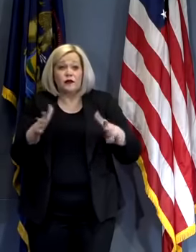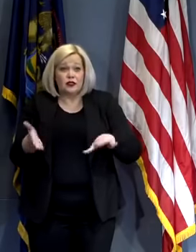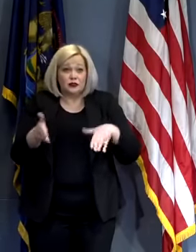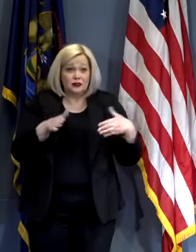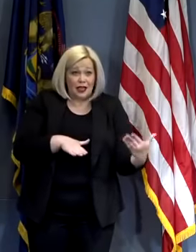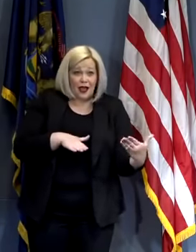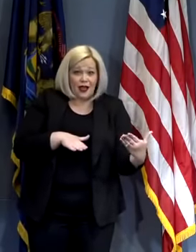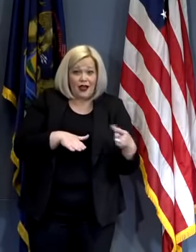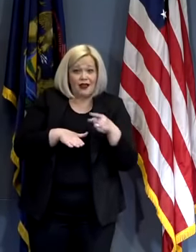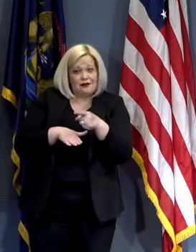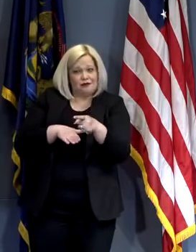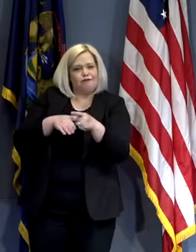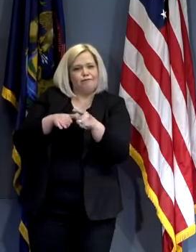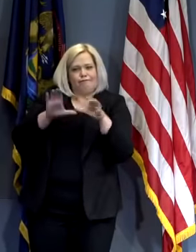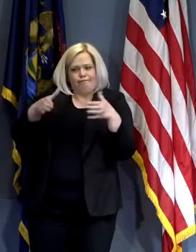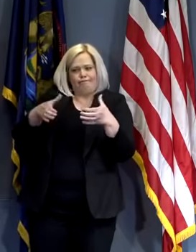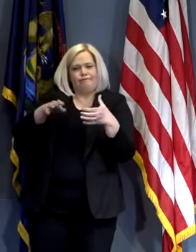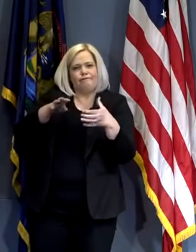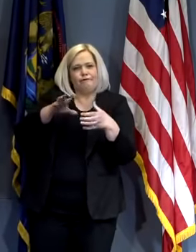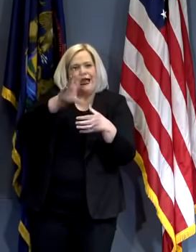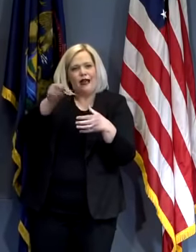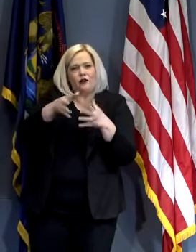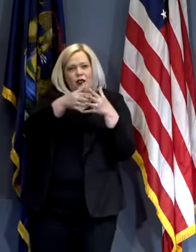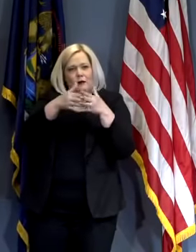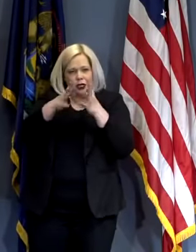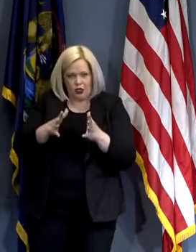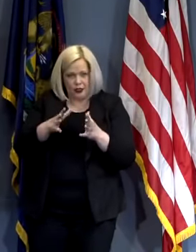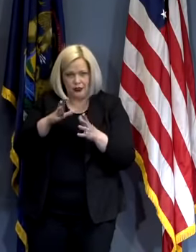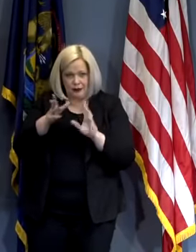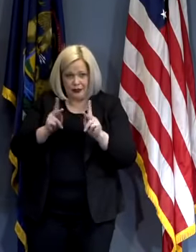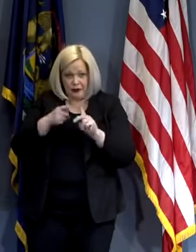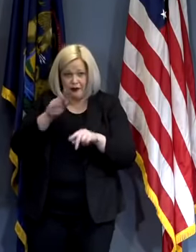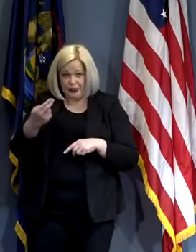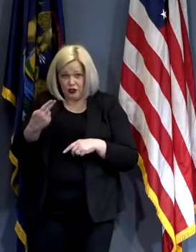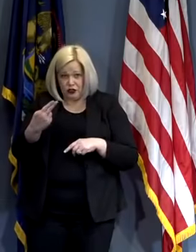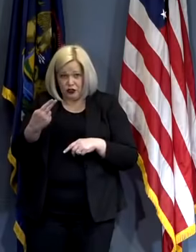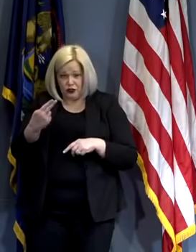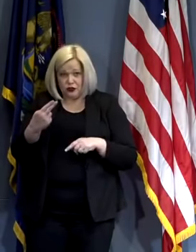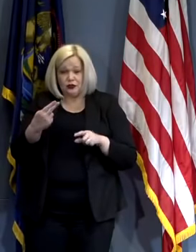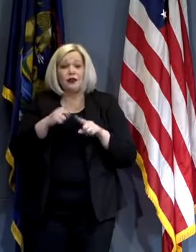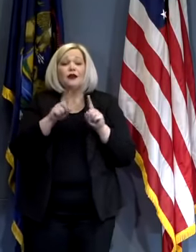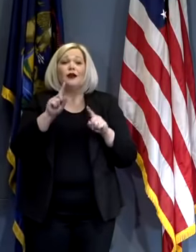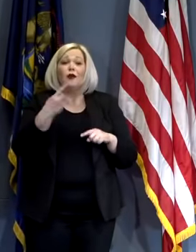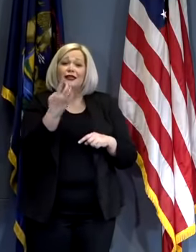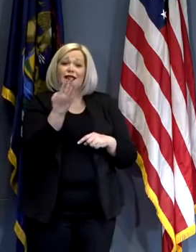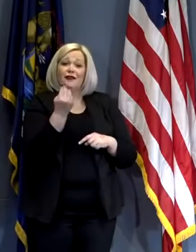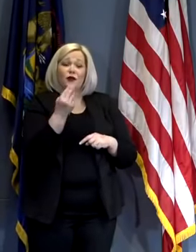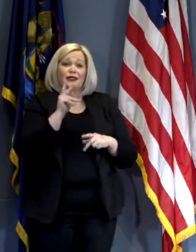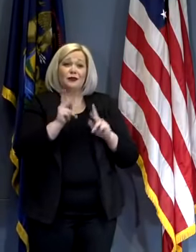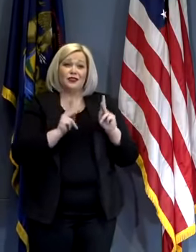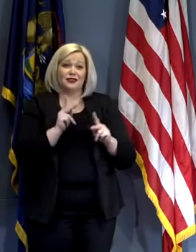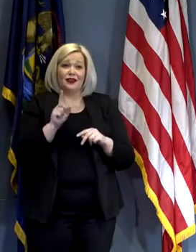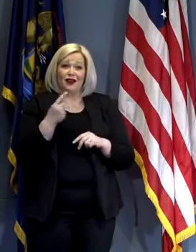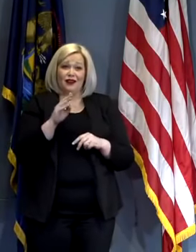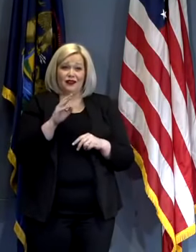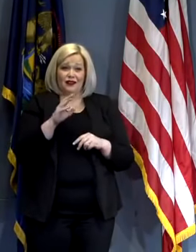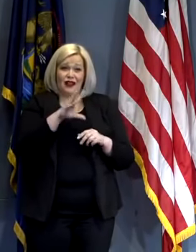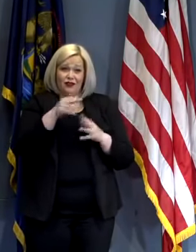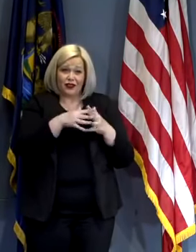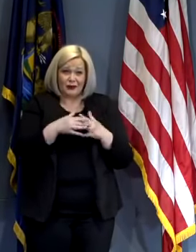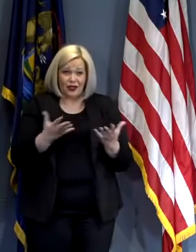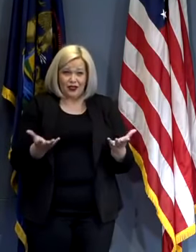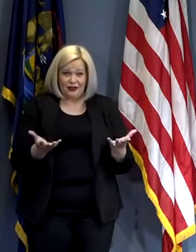COVID-19 have been African-American Michiganders. But only 14% of people in our state are African-American.